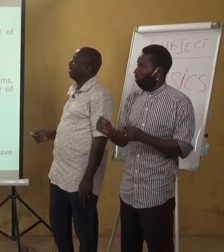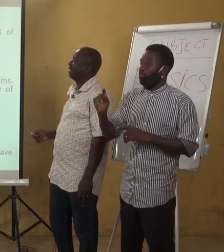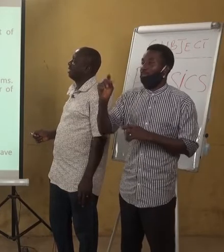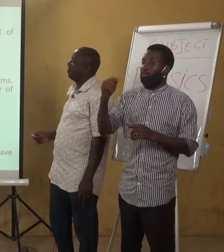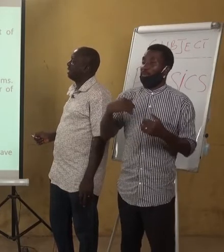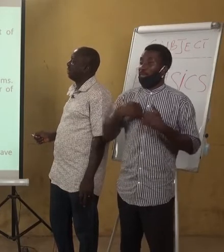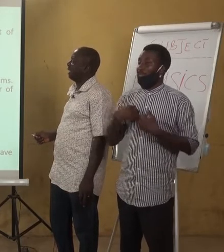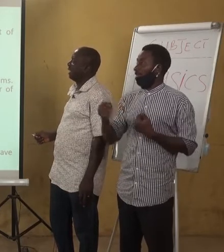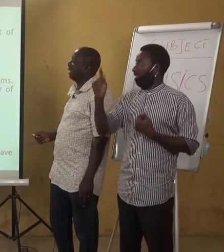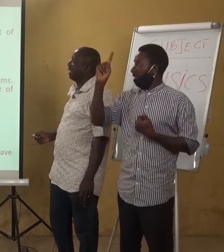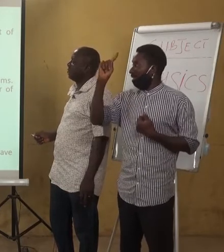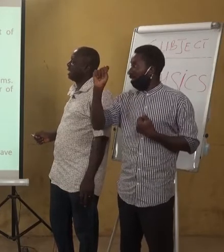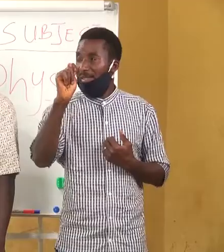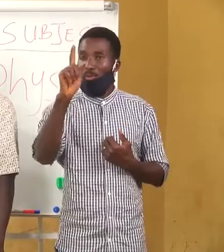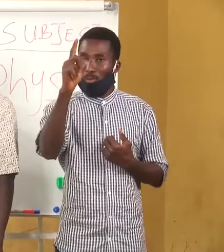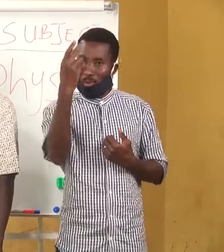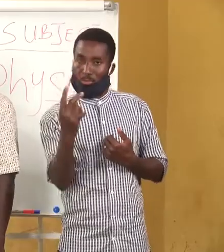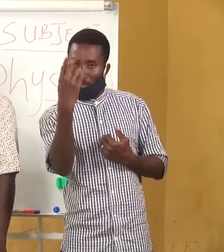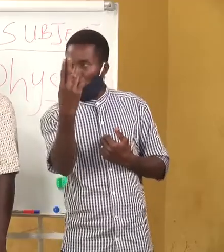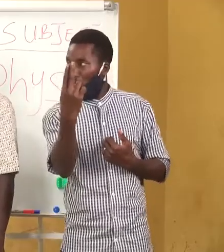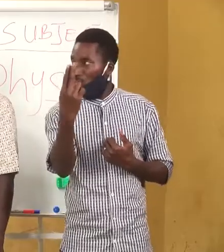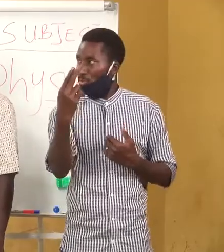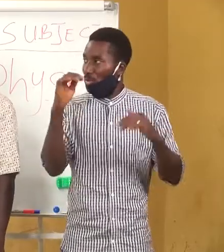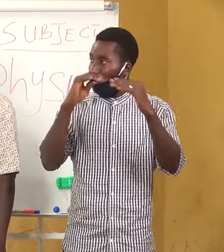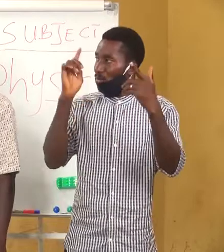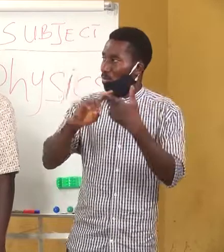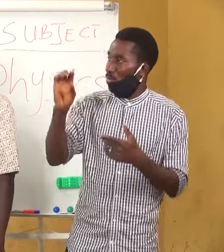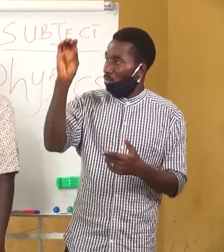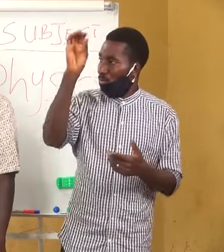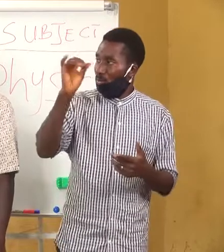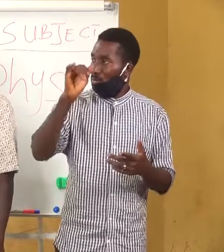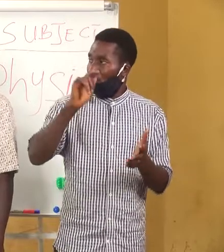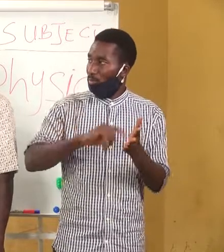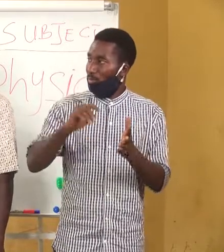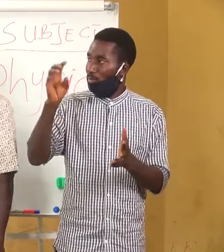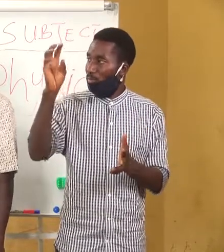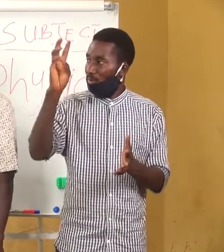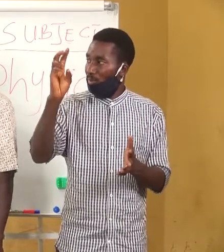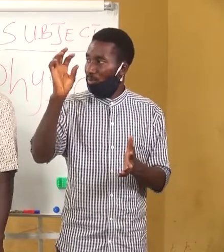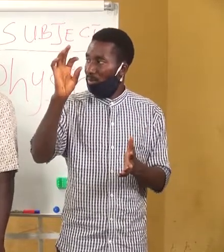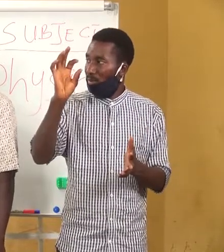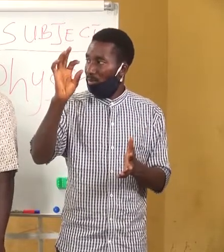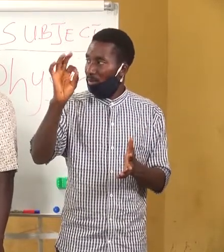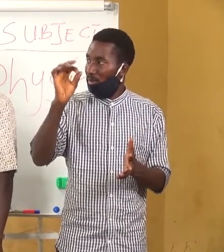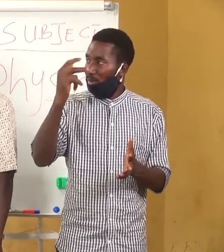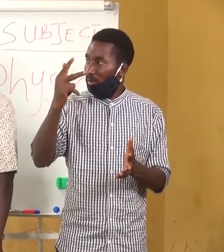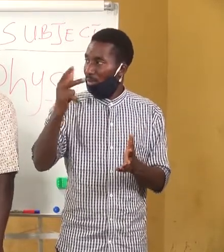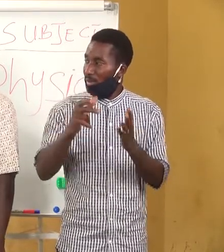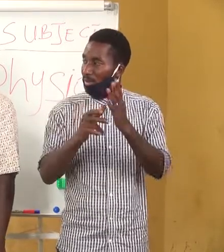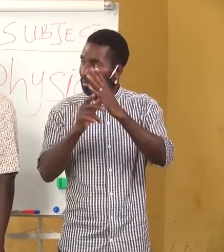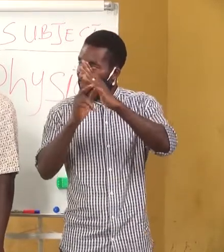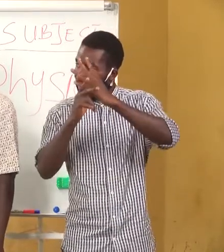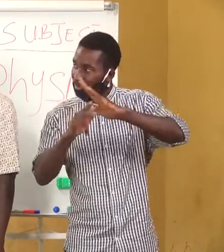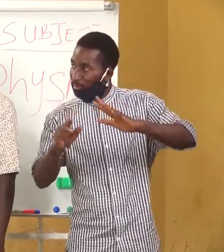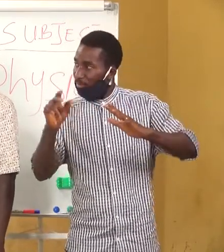0.693 divided by lambda, where lambda is our decay constant. Substituting our